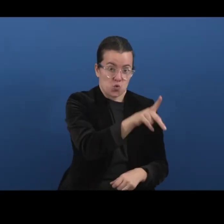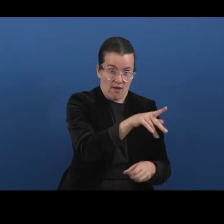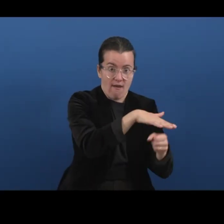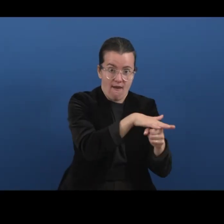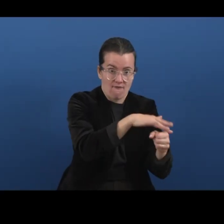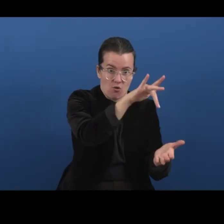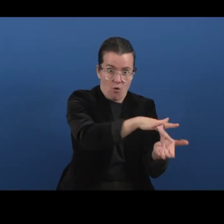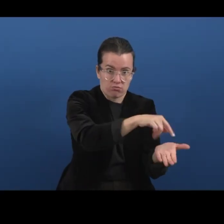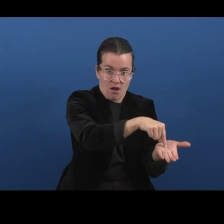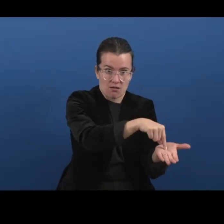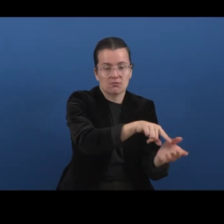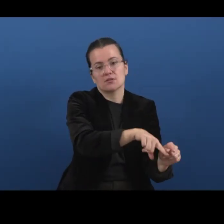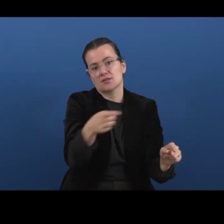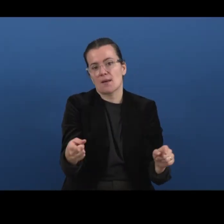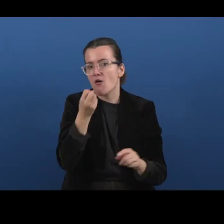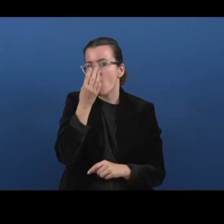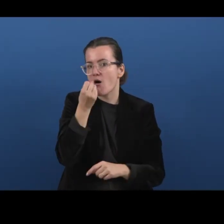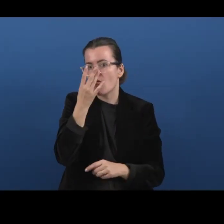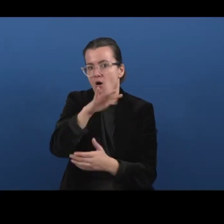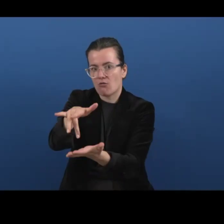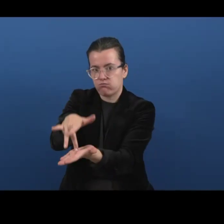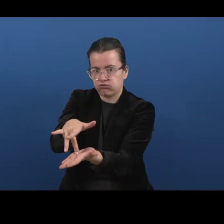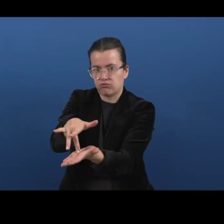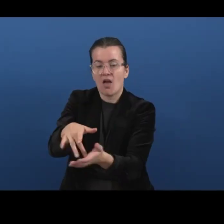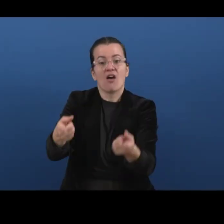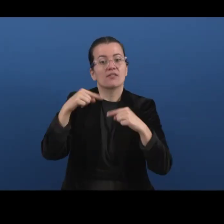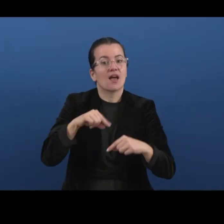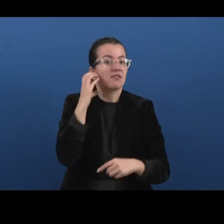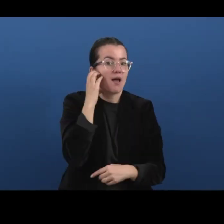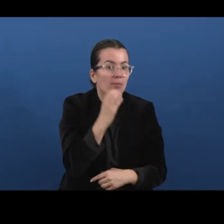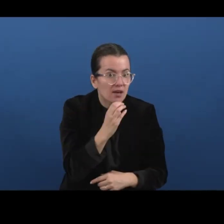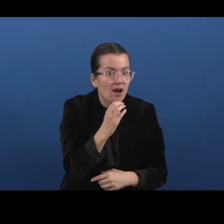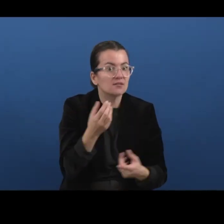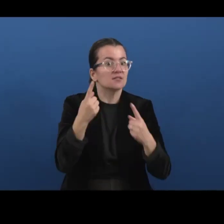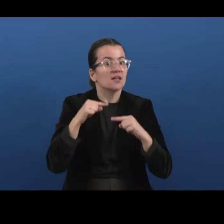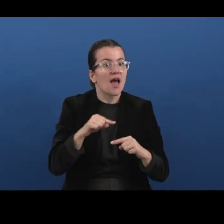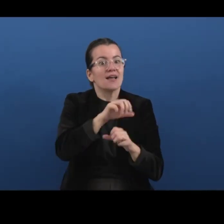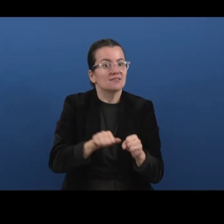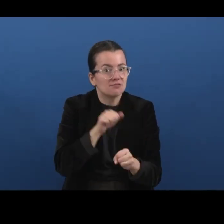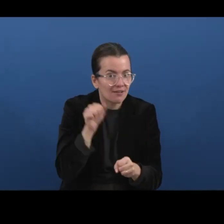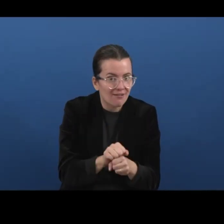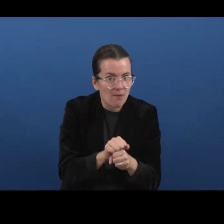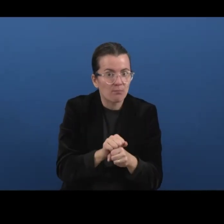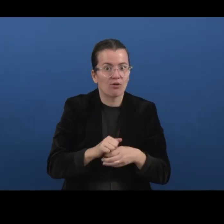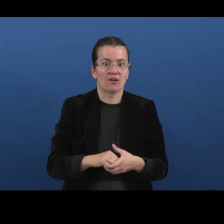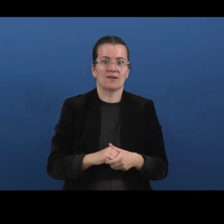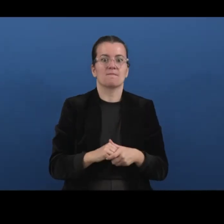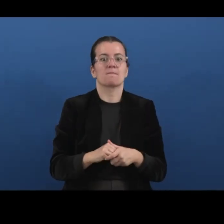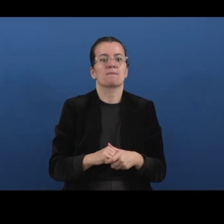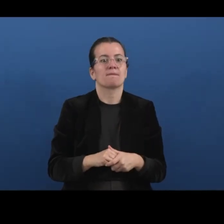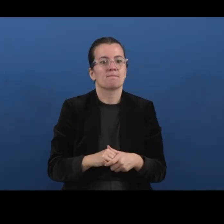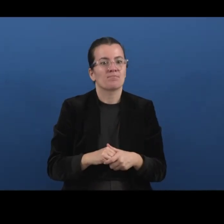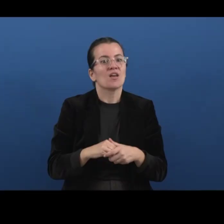markets, followed by the UAE and Singapore. And there are others in flight. It's been so popular. There's a